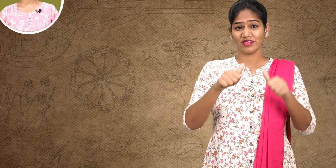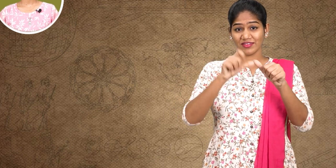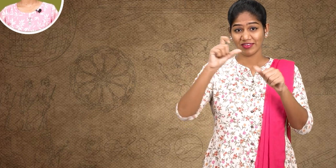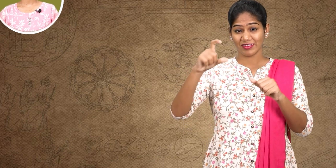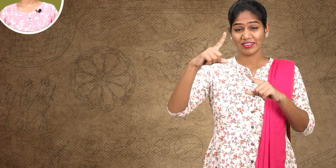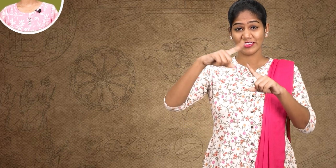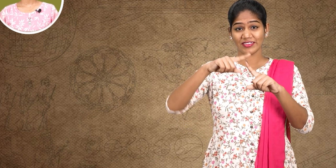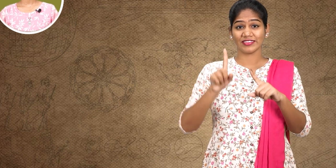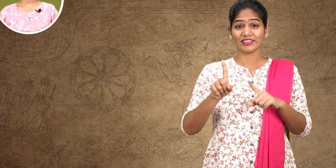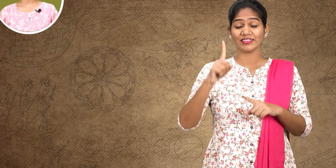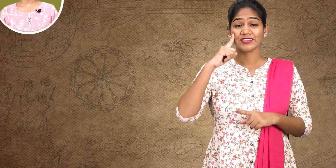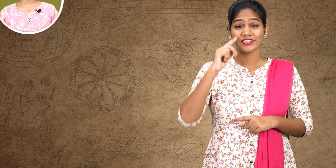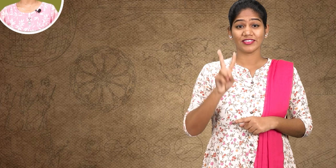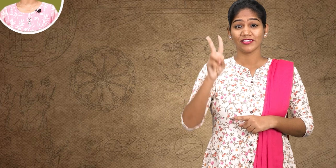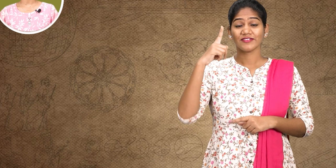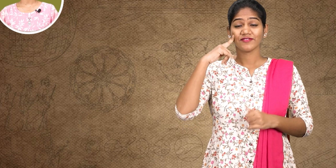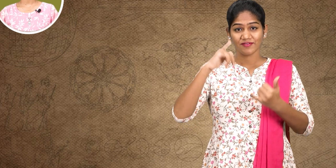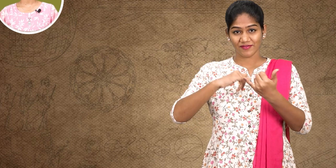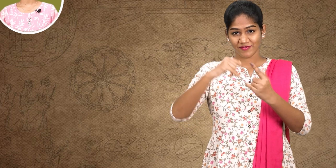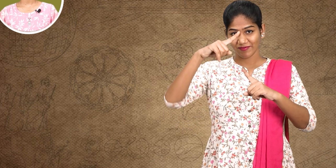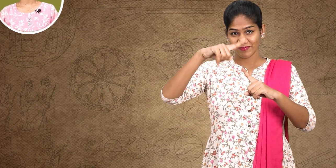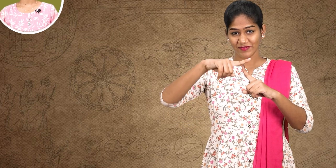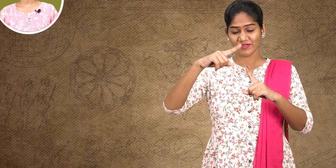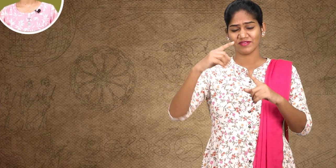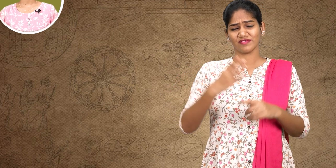and poet.